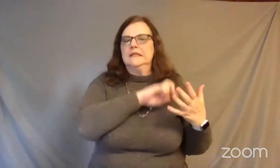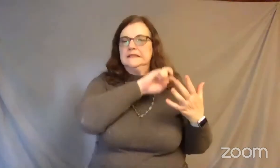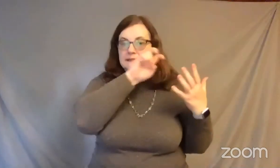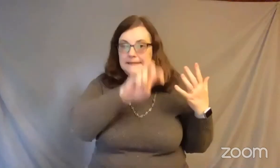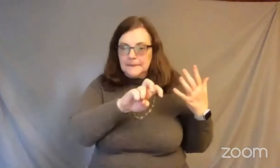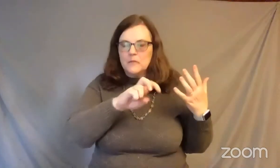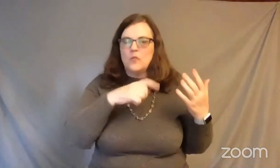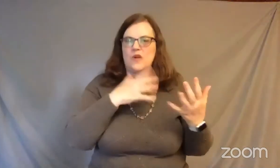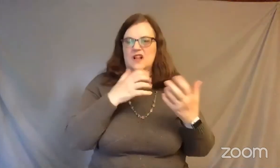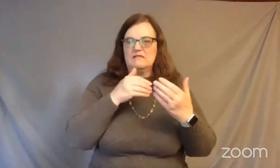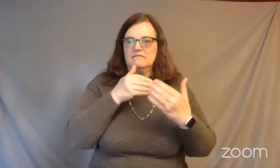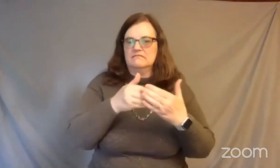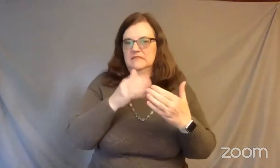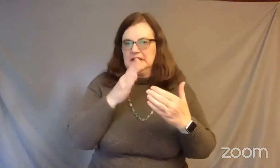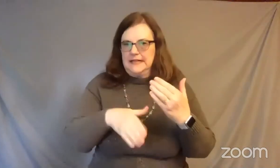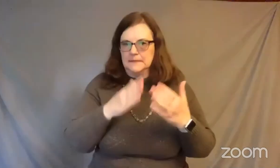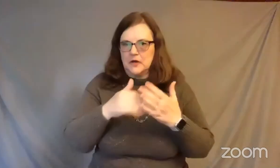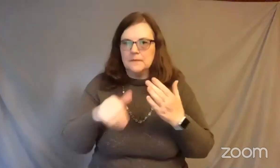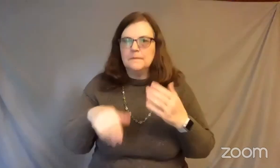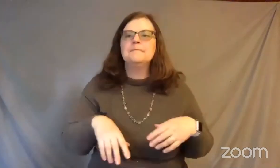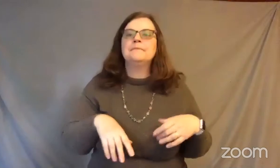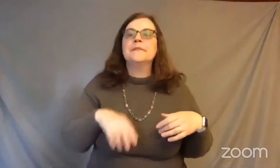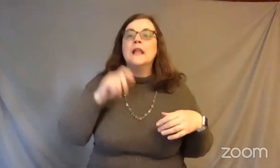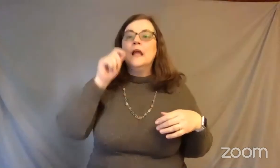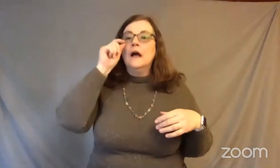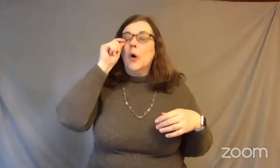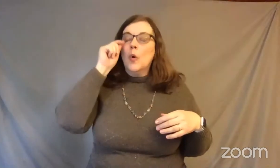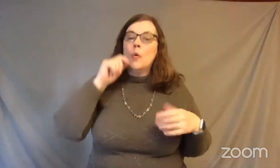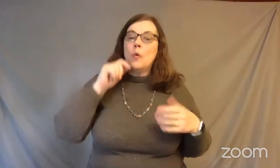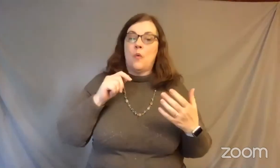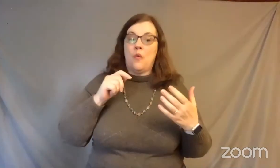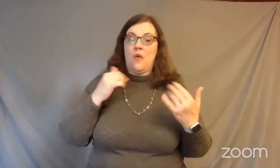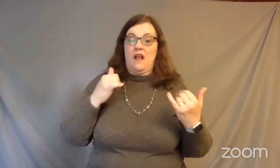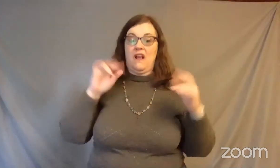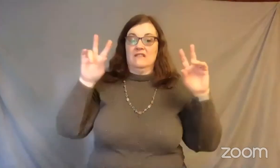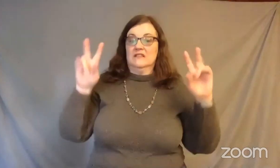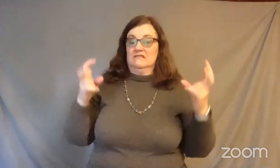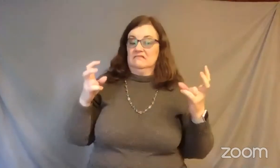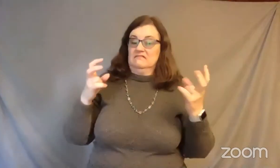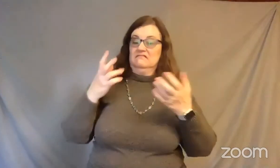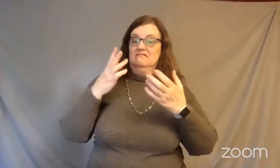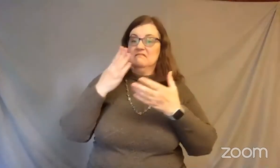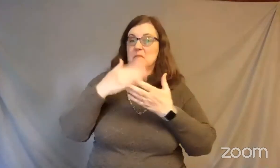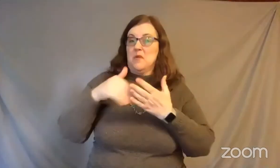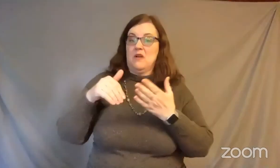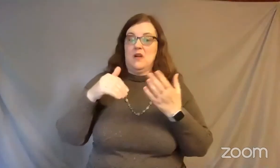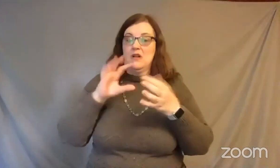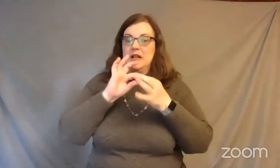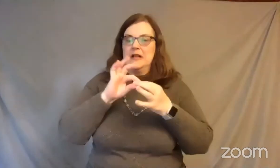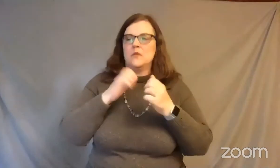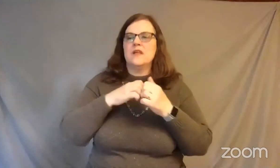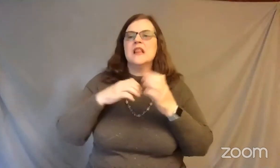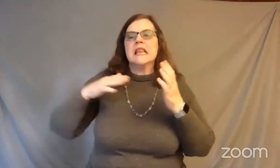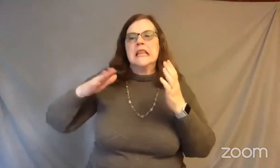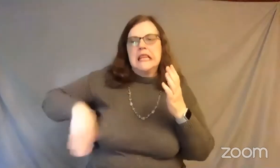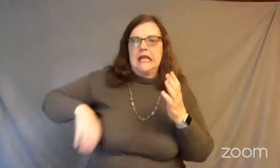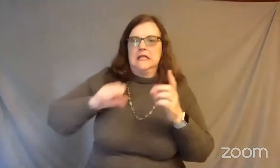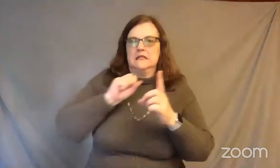Given the time, I'm moving ahead and skipping a part that I would have talked about otherwise, and I'll move right along in towards the